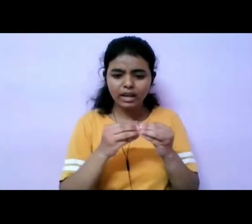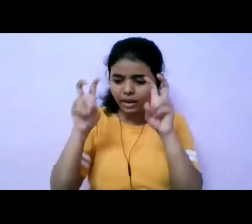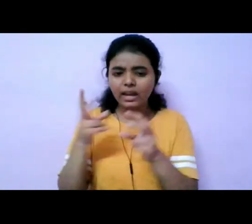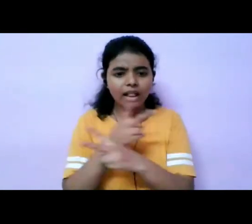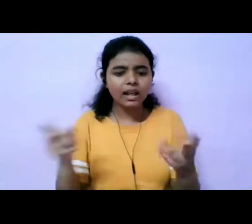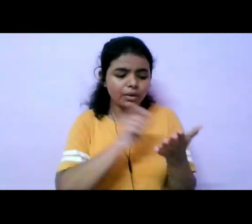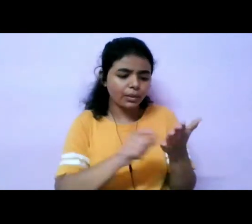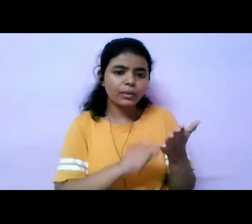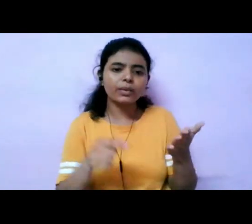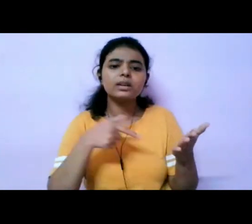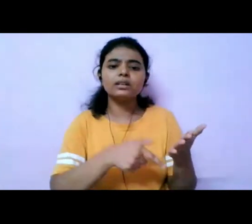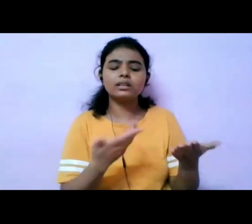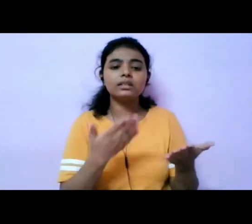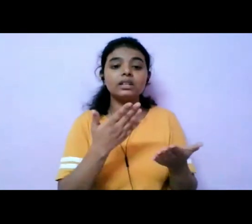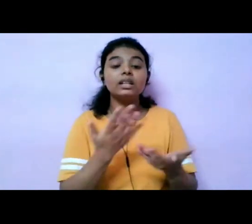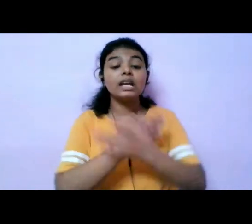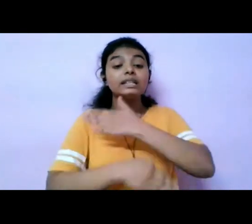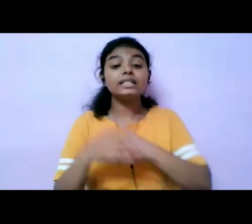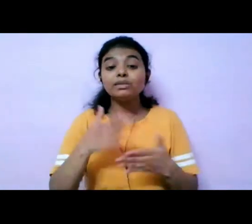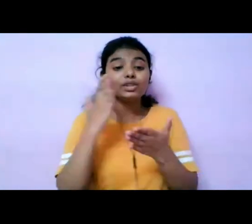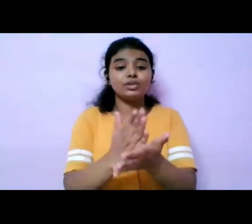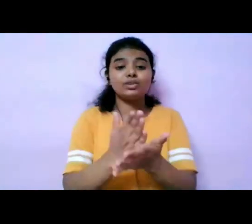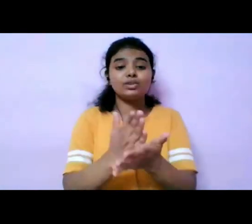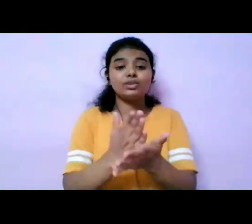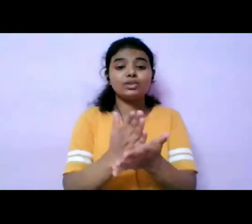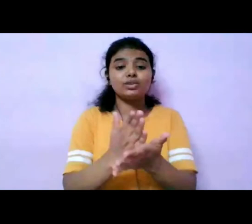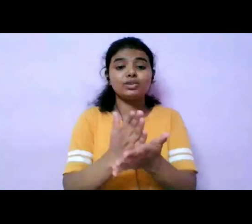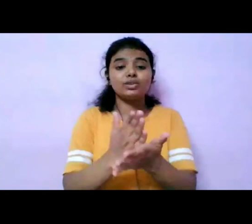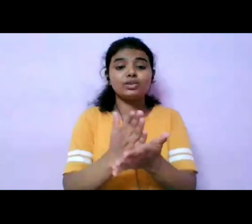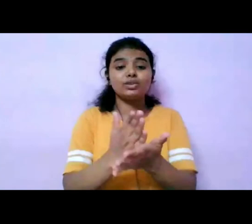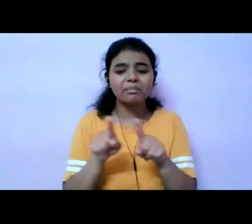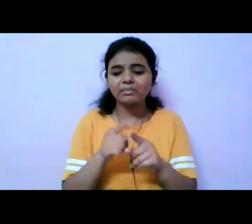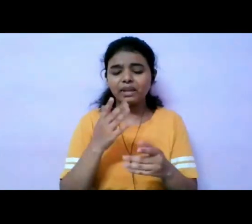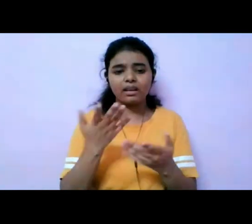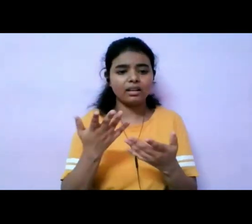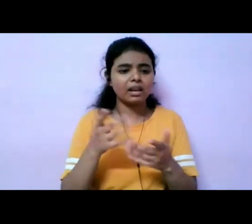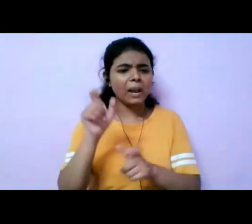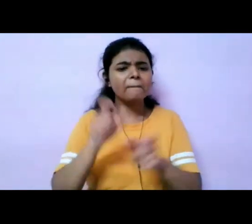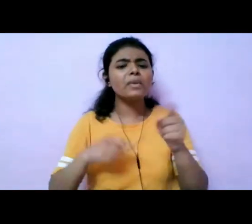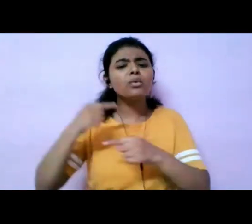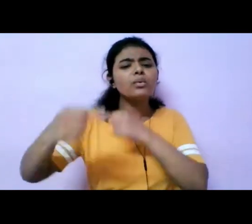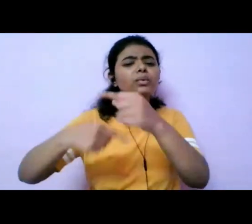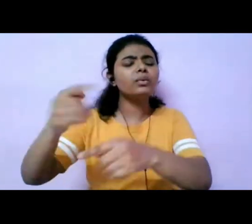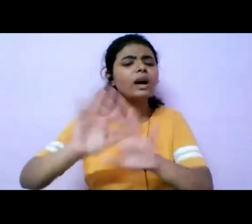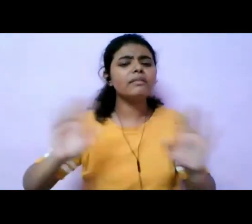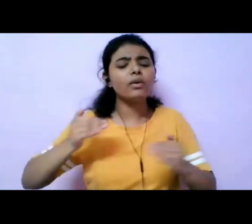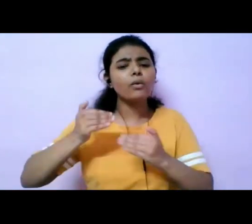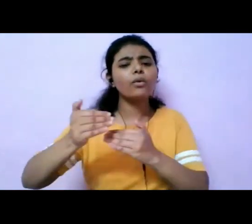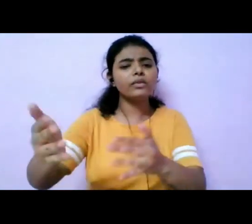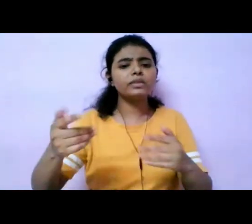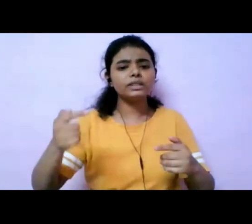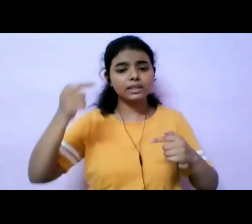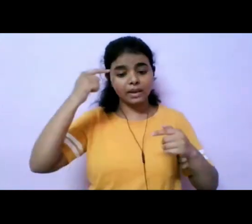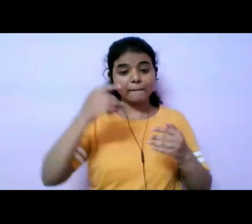Lyric discovery means disability was never what was thought, was never static, was always moving, both physically and